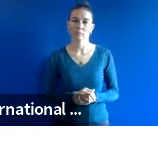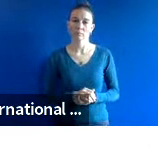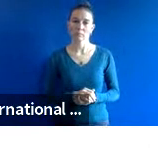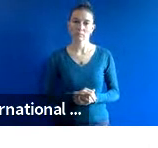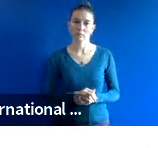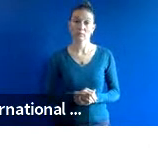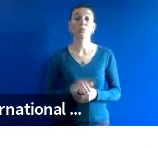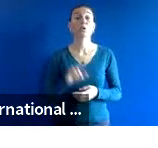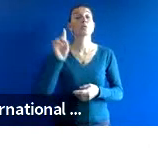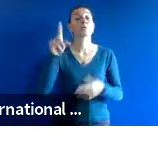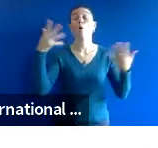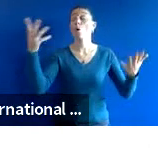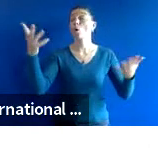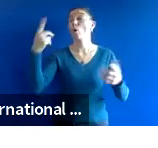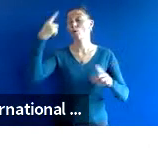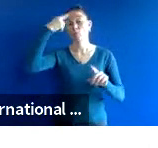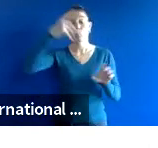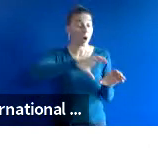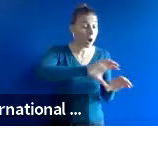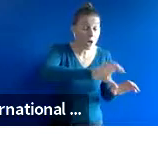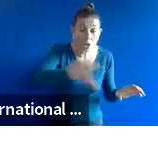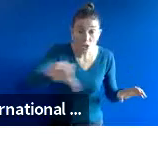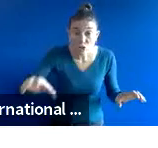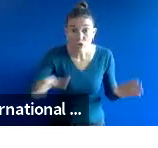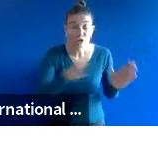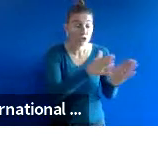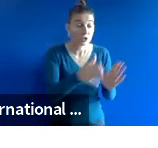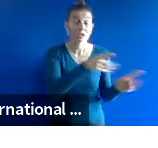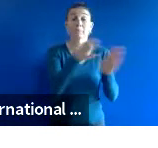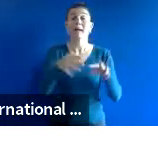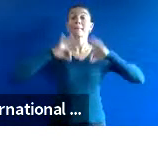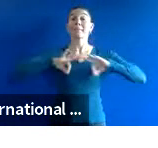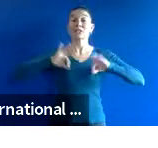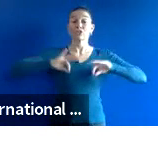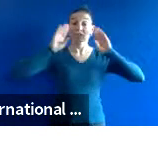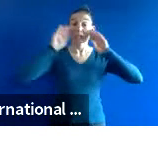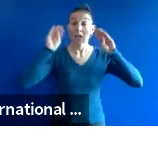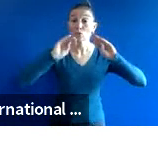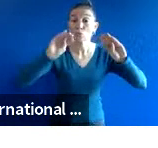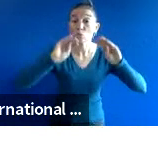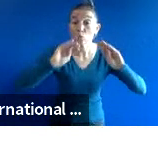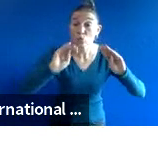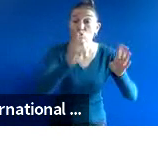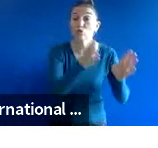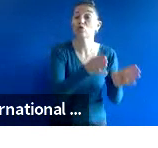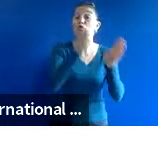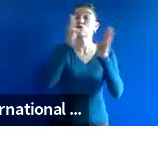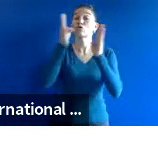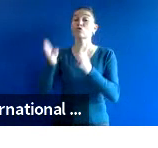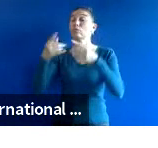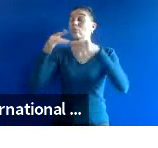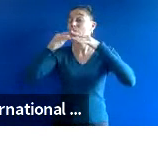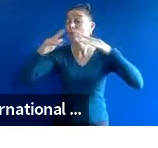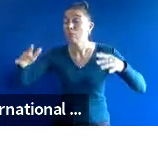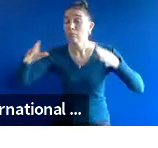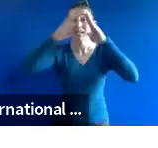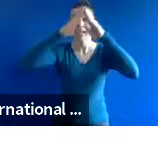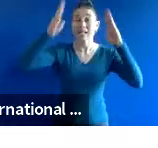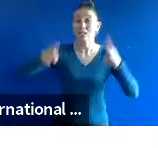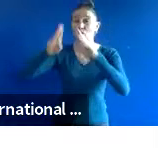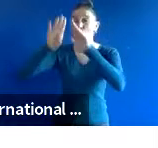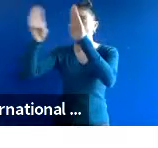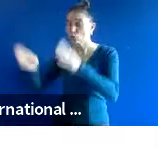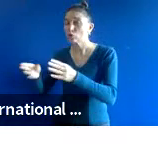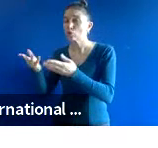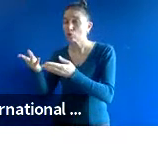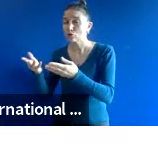countries, so for national agencies and ministries of education. And each stakeholder will be able to register